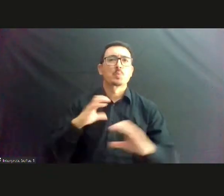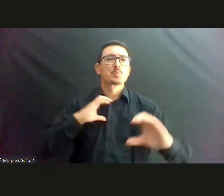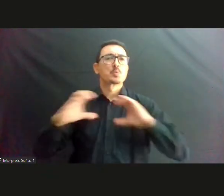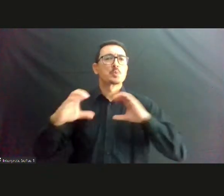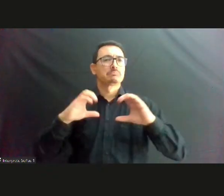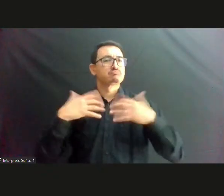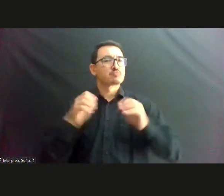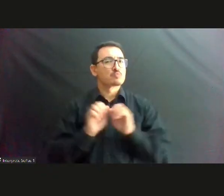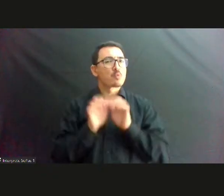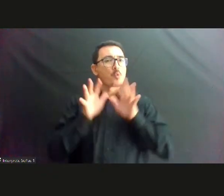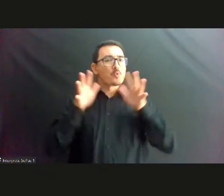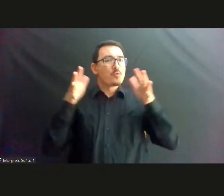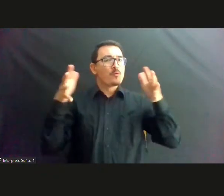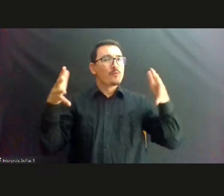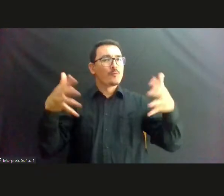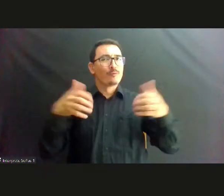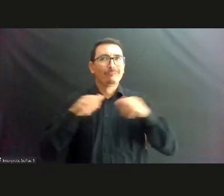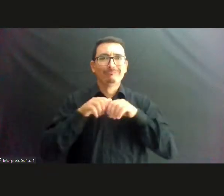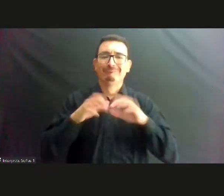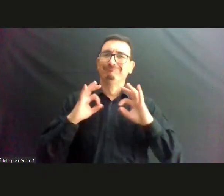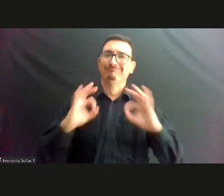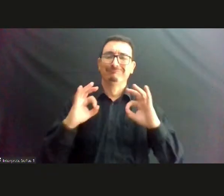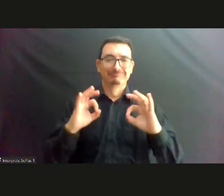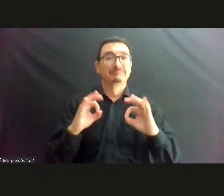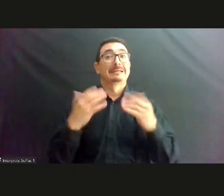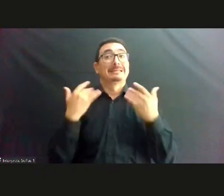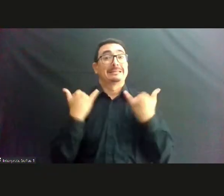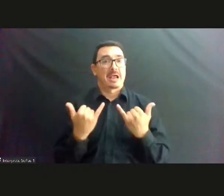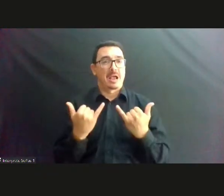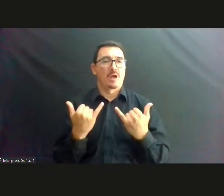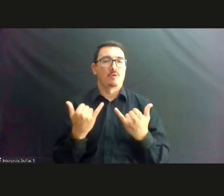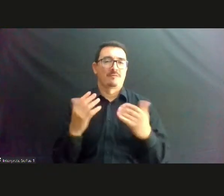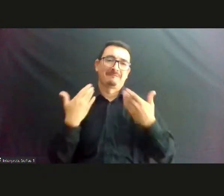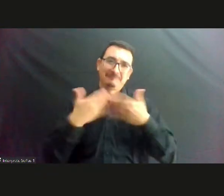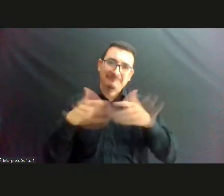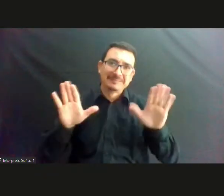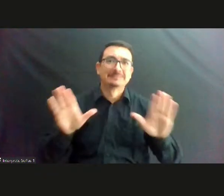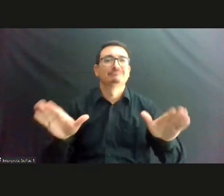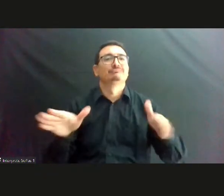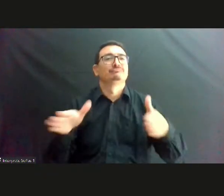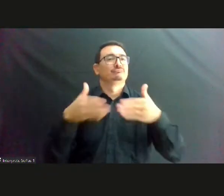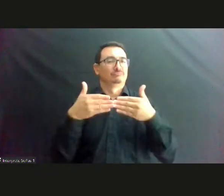over to the fiery exhibit. Thank you very much.